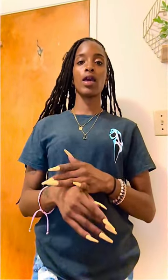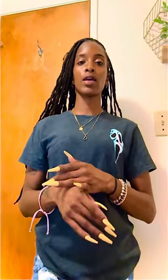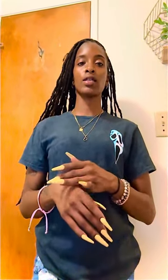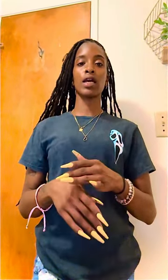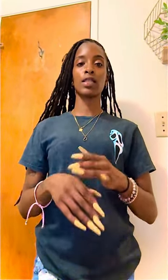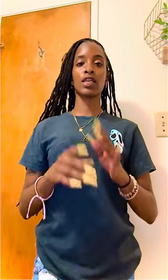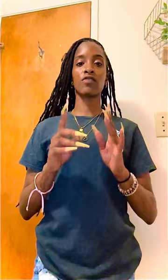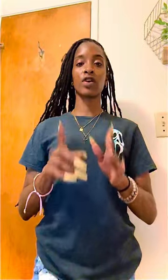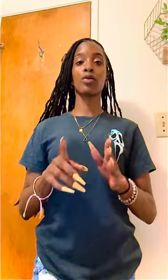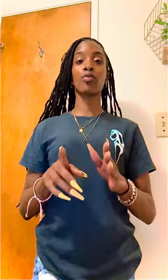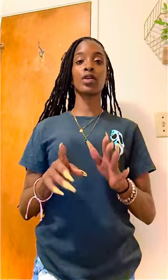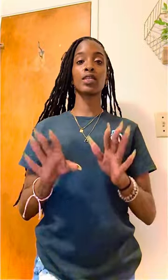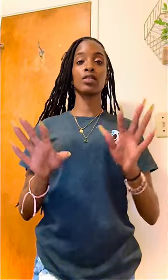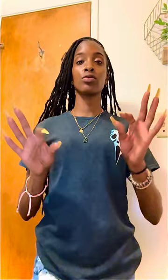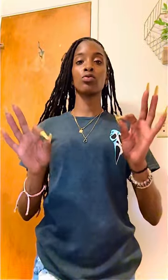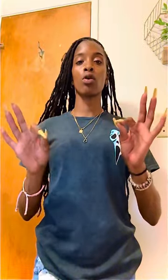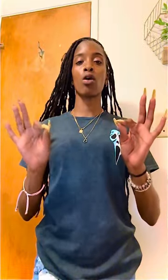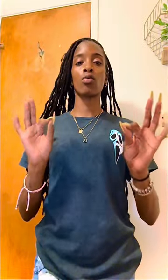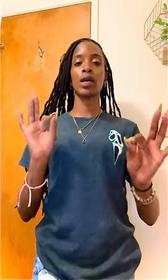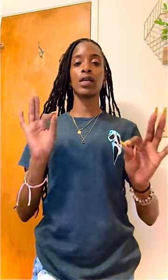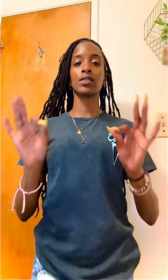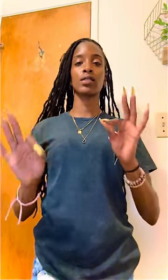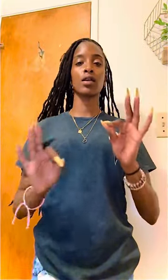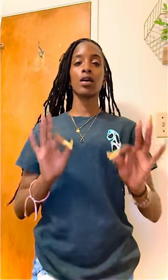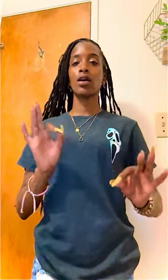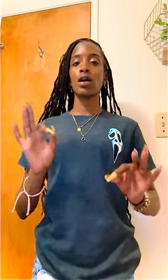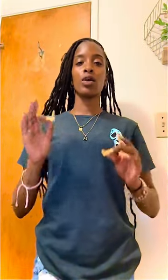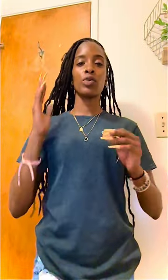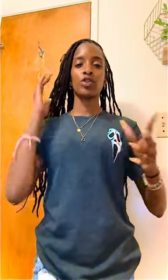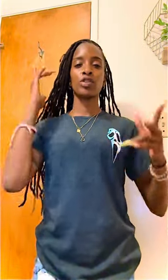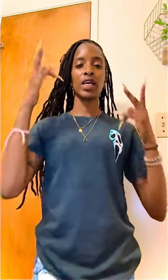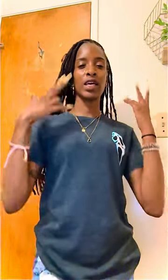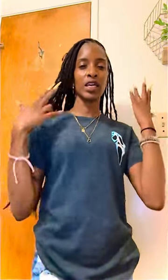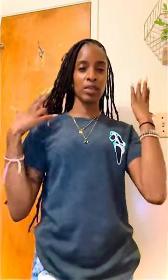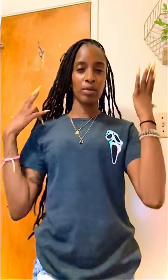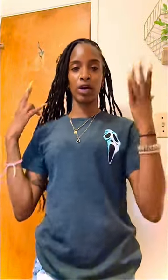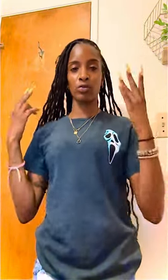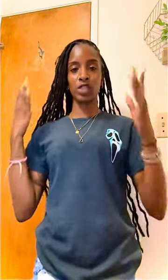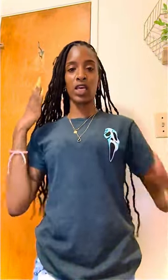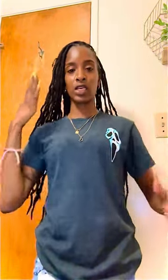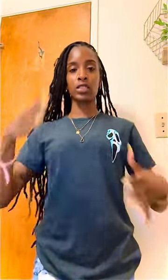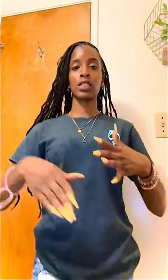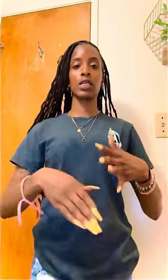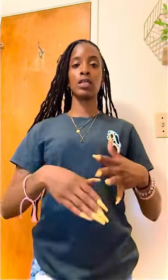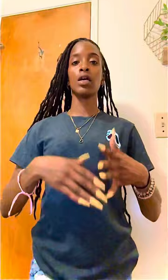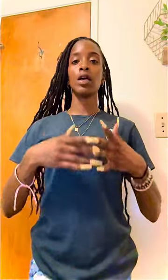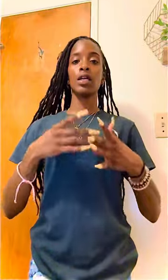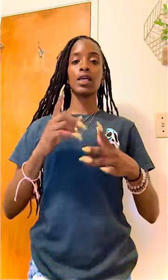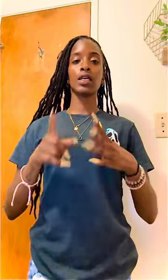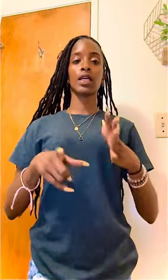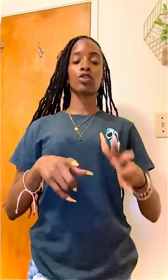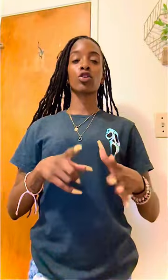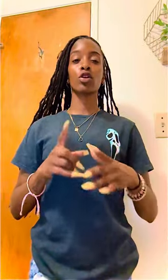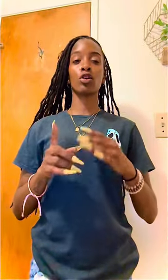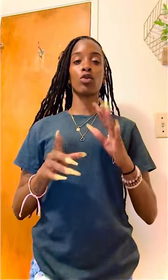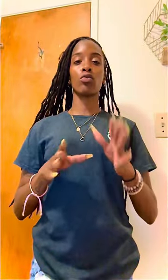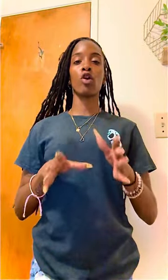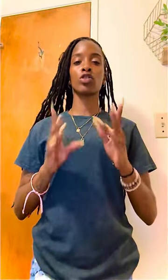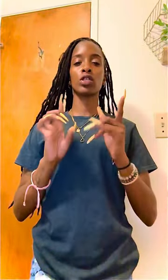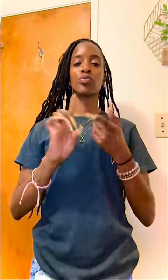And I think it's very important to always, when you're thinking about things and thinking that they're gonna go wrong, just